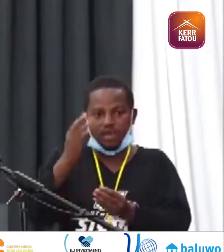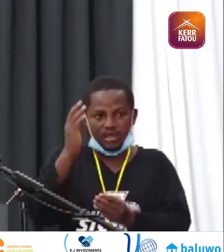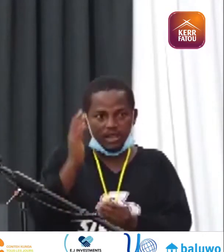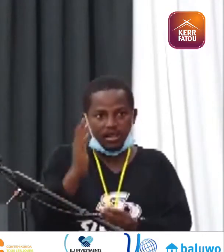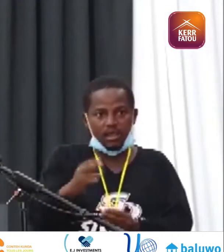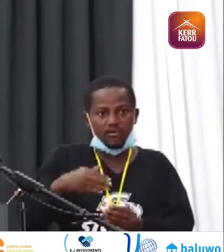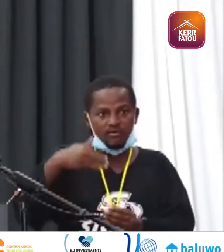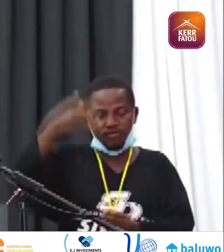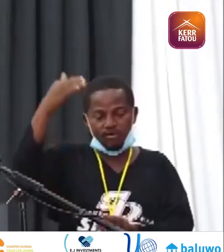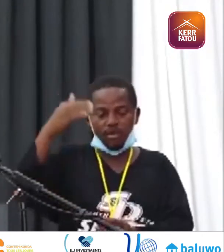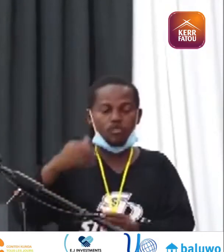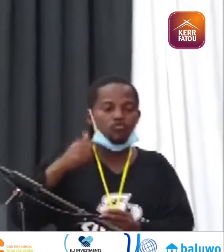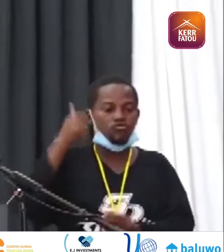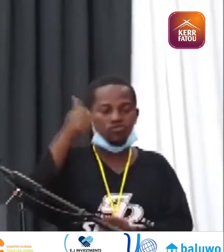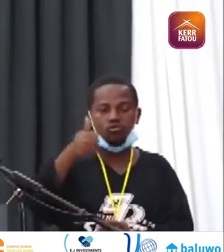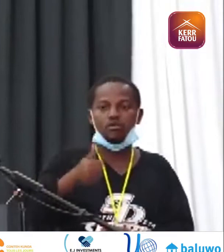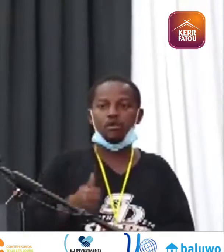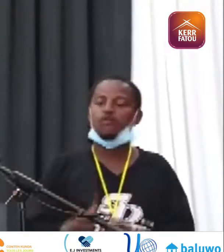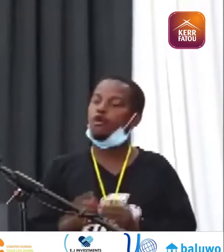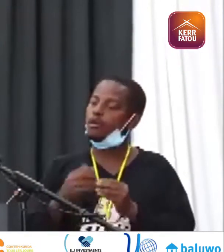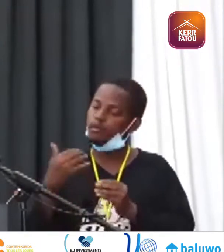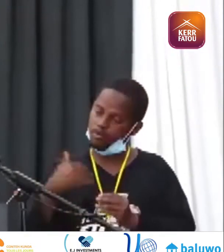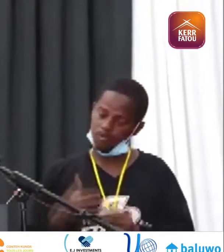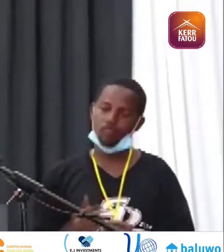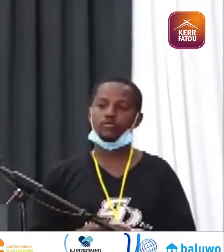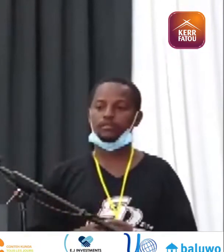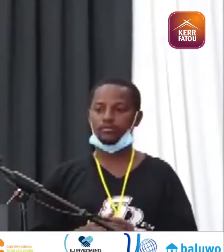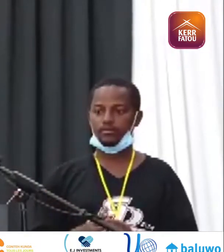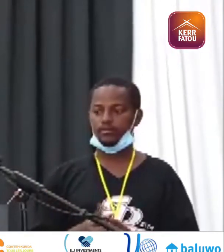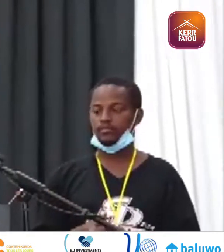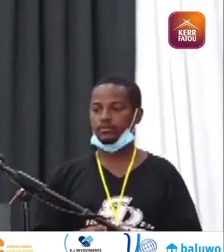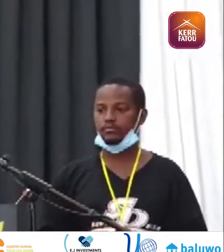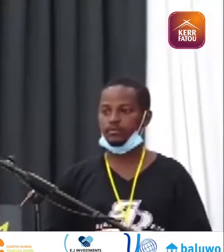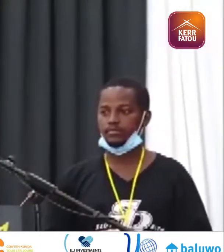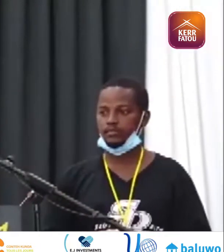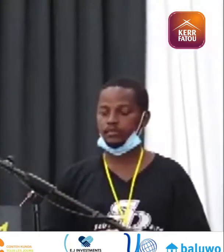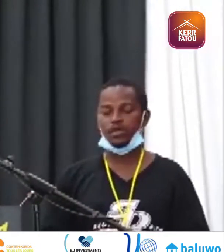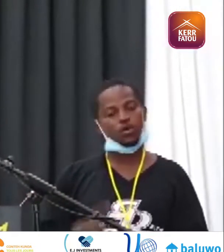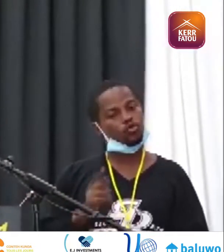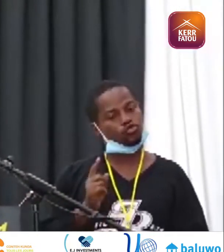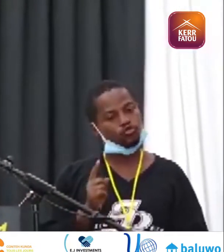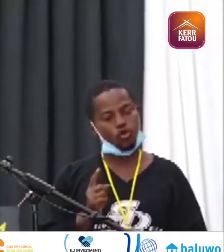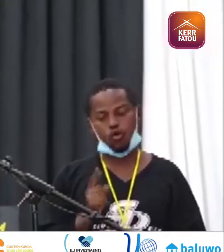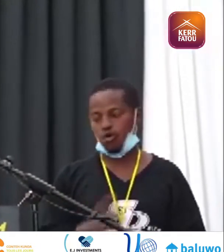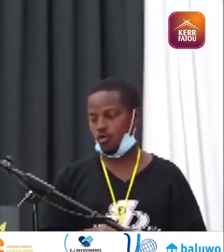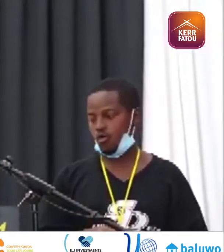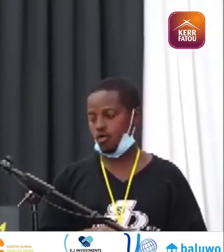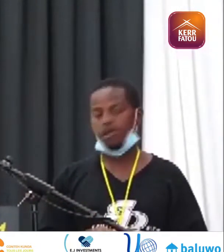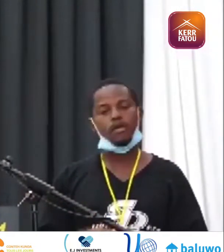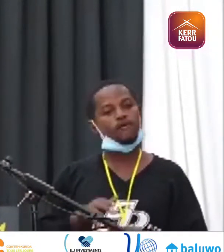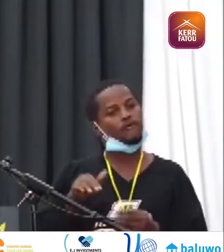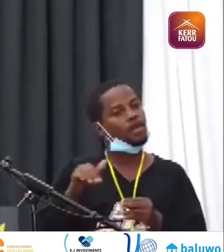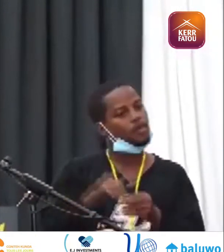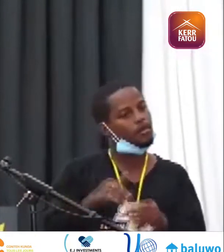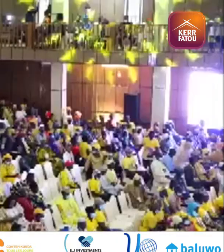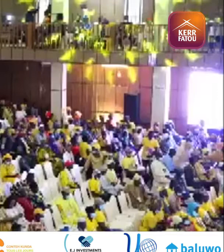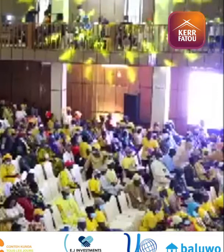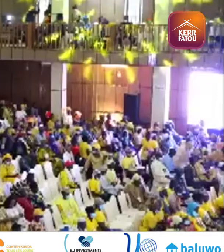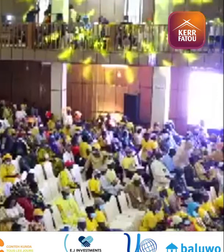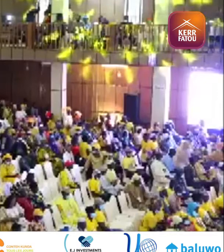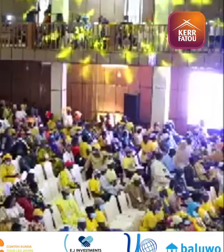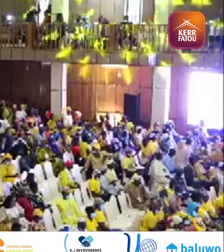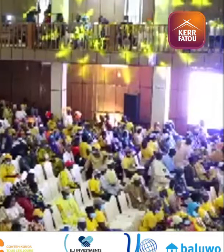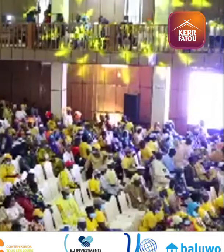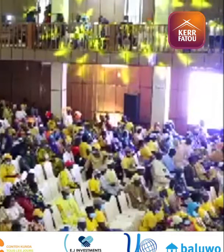prosperity for all the citizens. So, fellow members of the UDP,